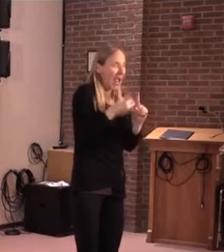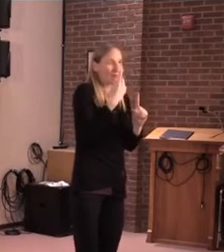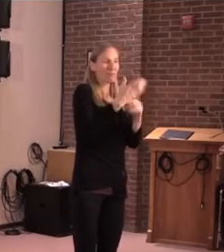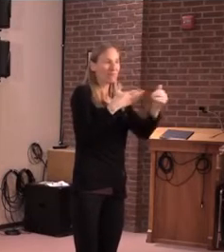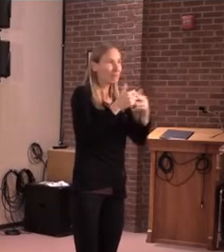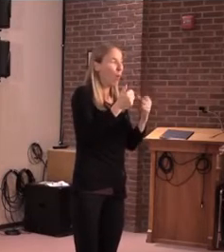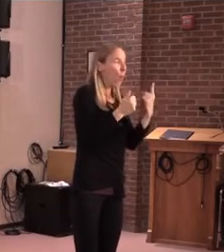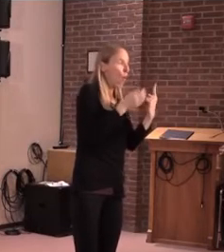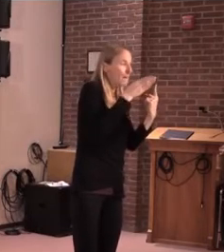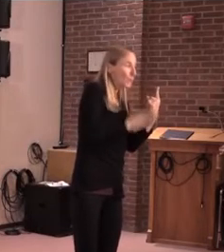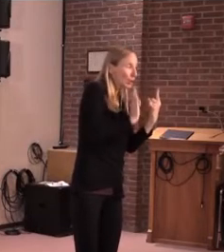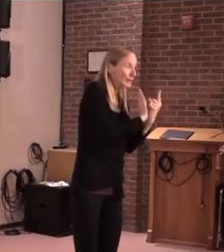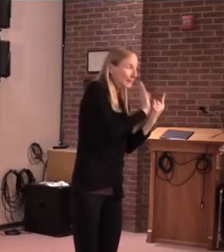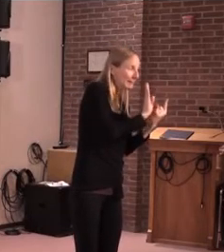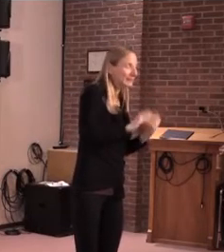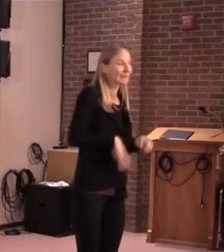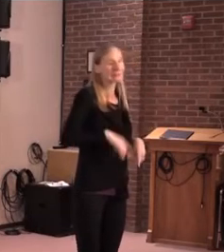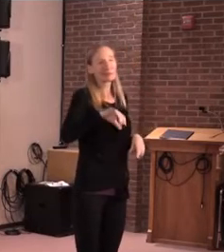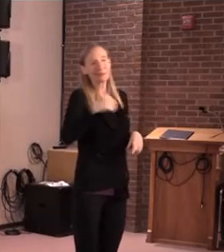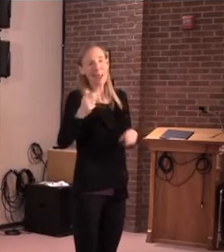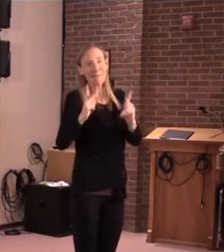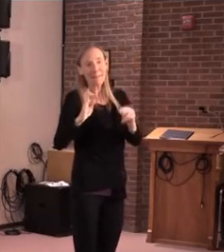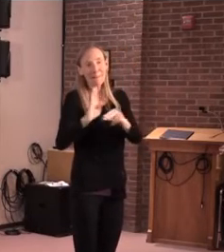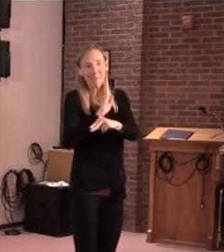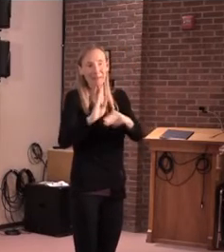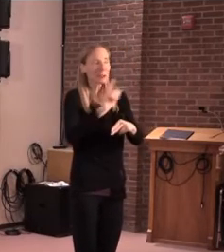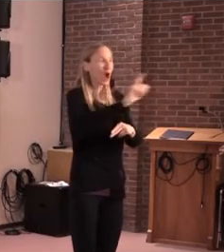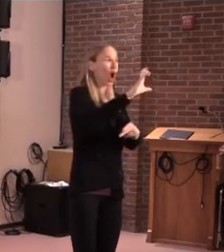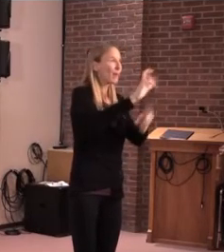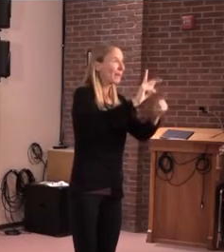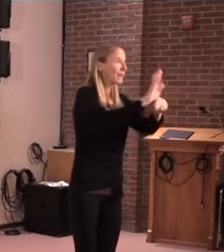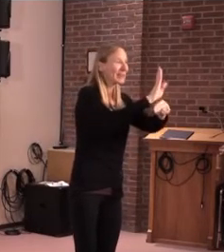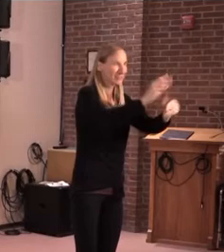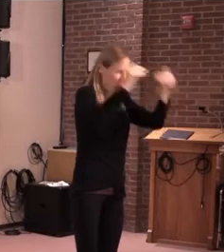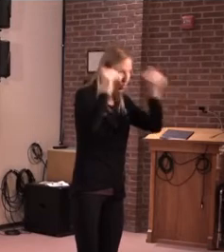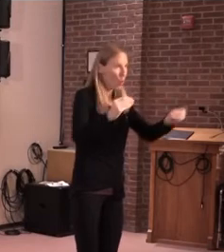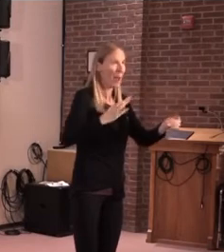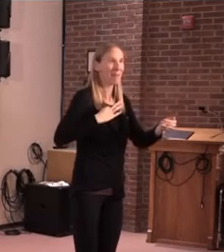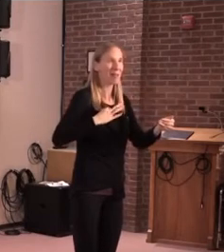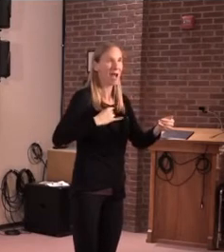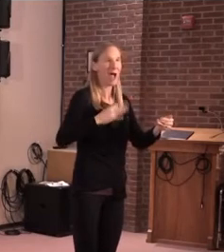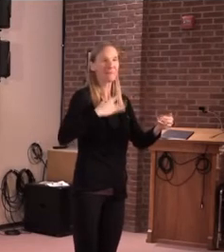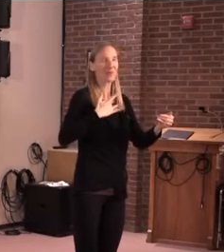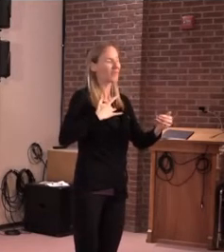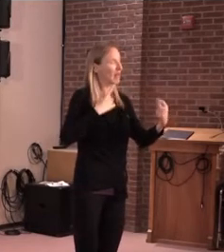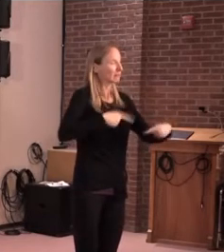these programs. There may be something in there that can support your business going forward.